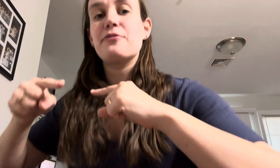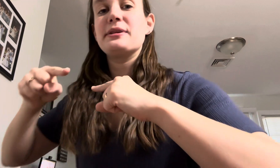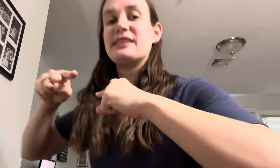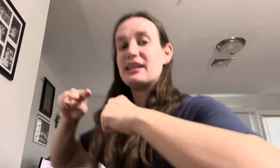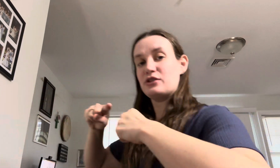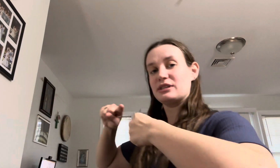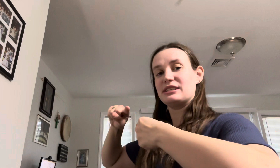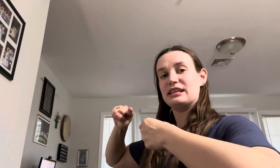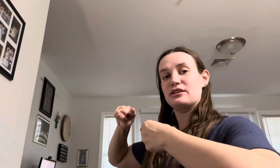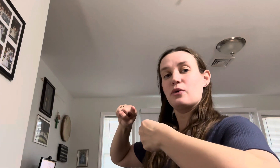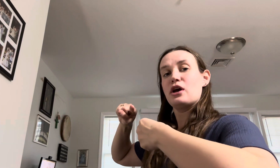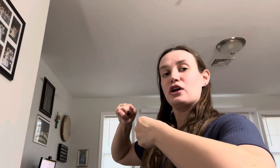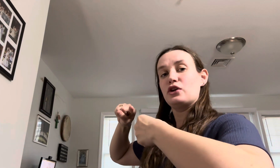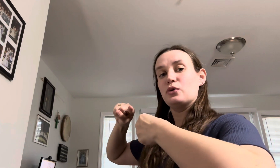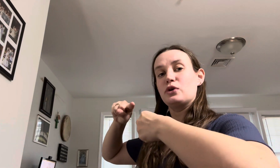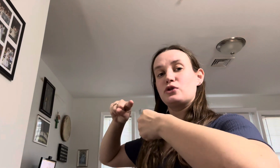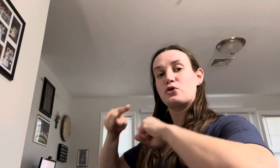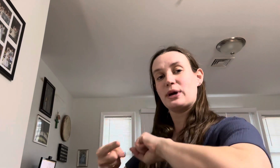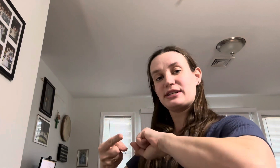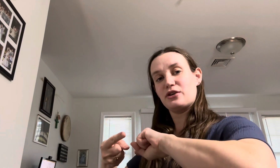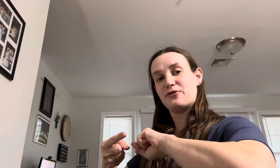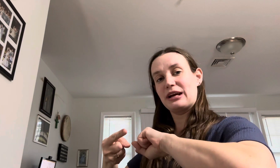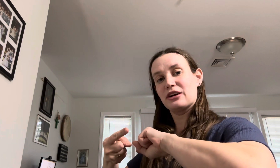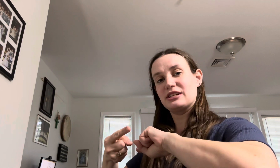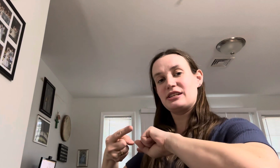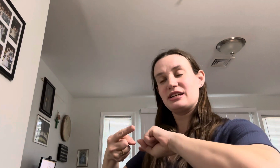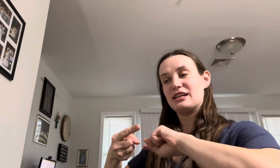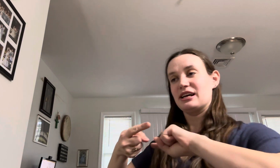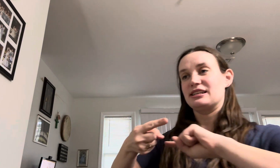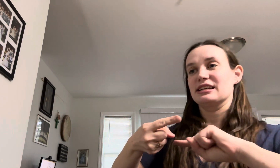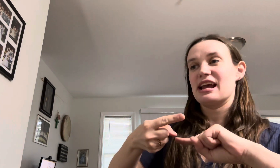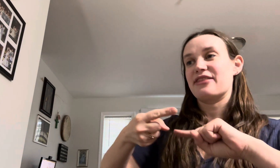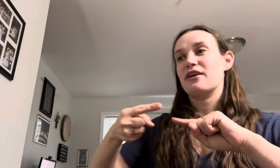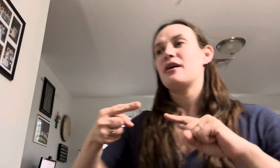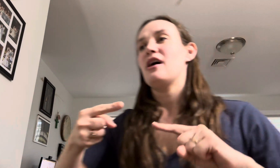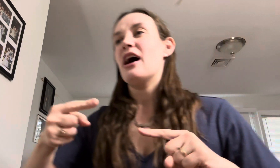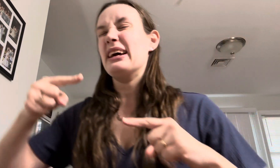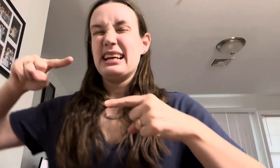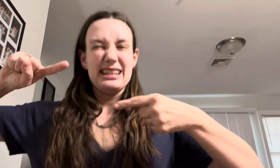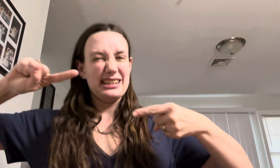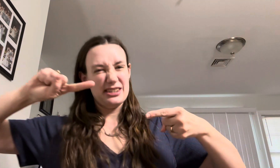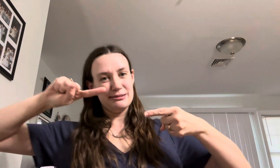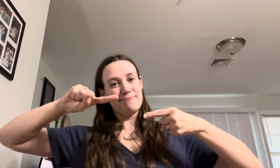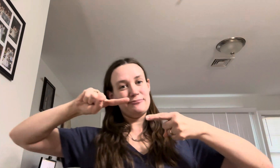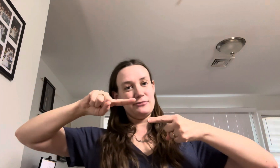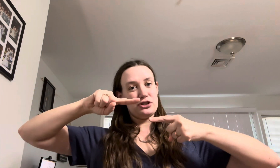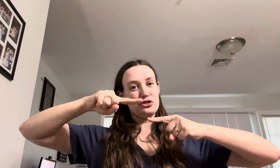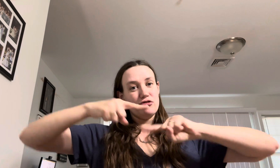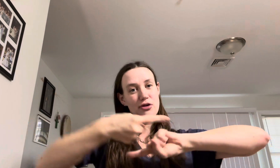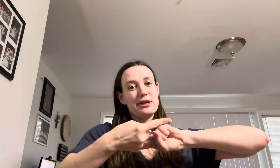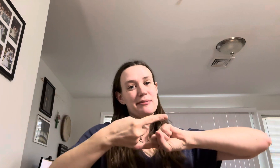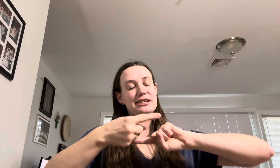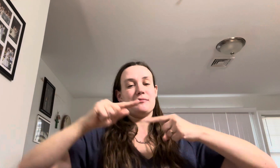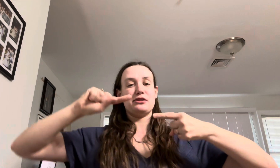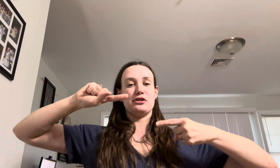the side so you can see it too. You twist your fingers together, right? Like you're screwing them into something. So I'll show